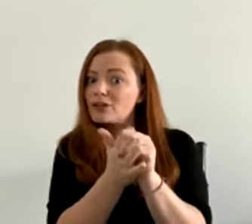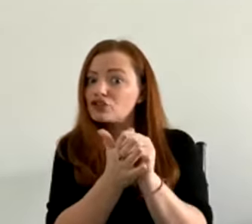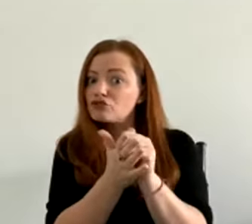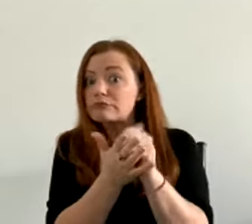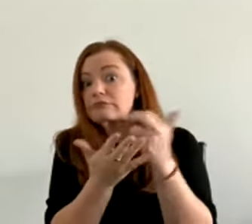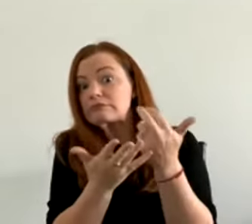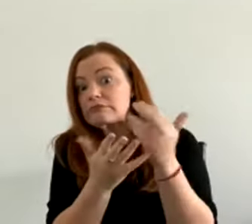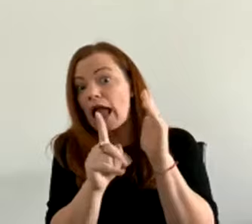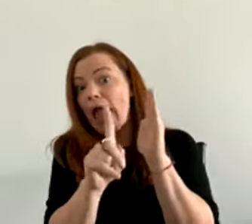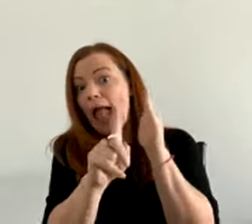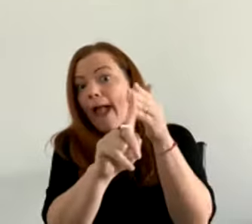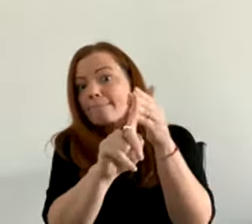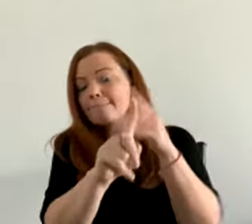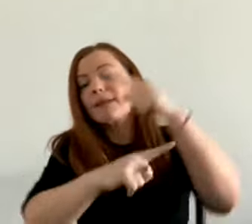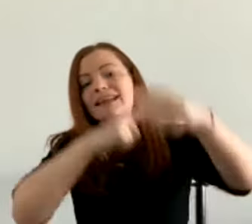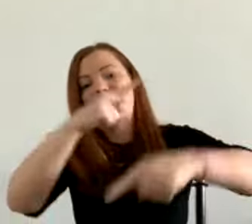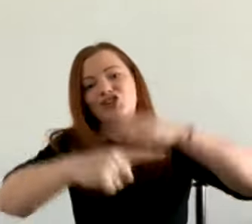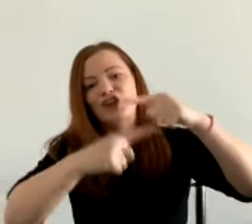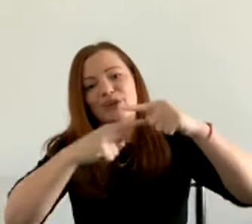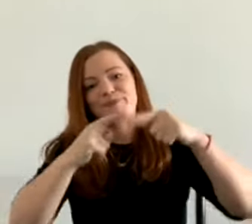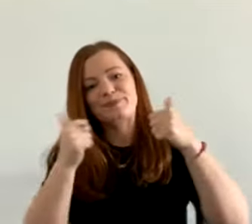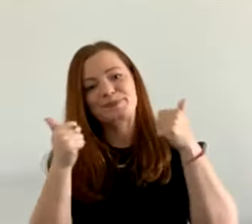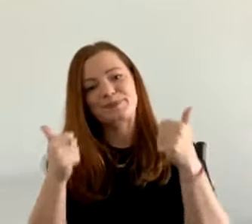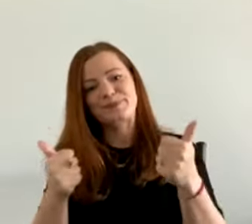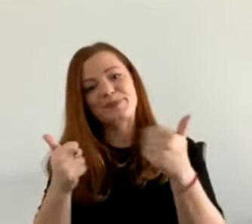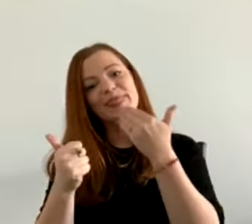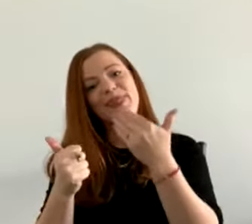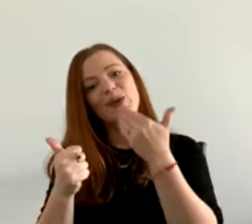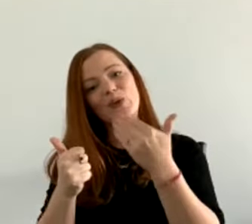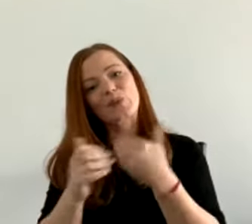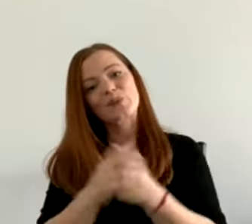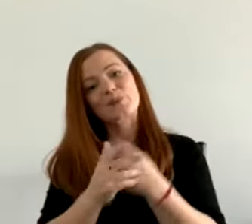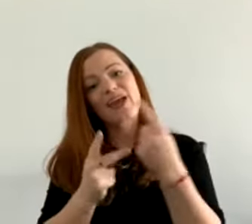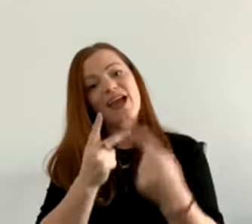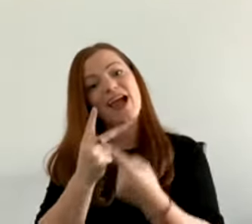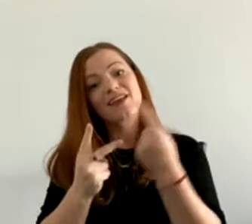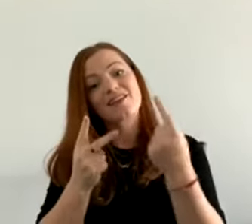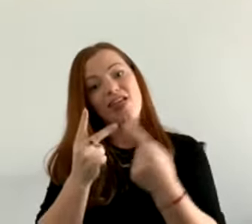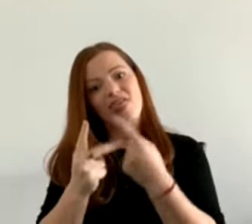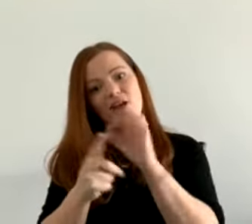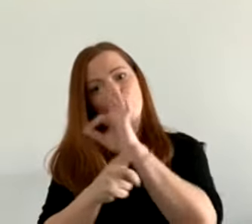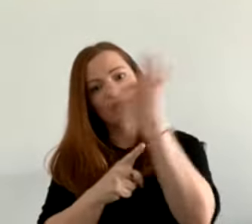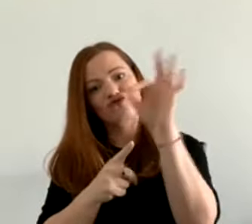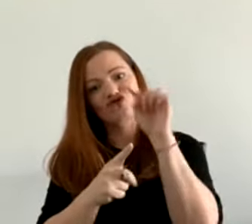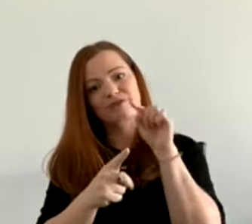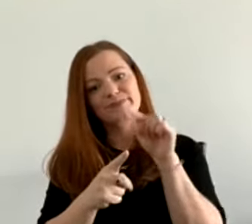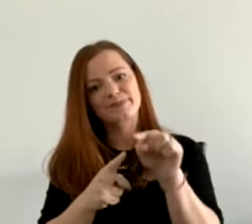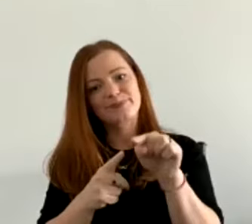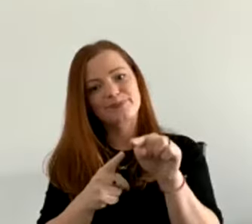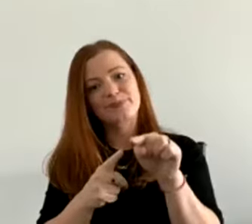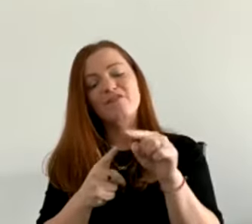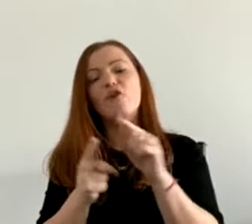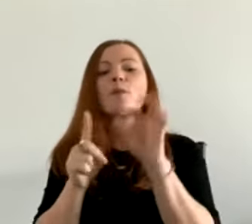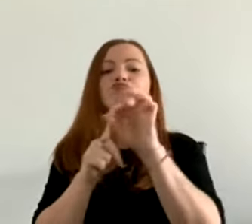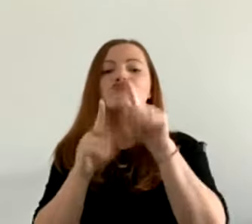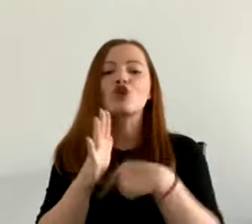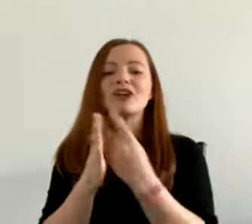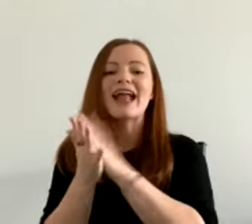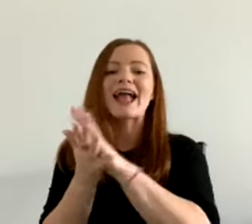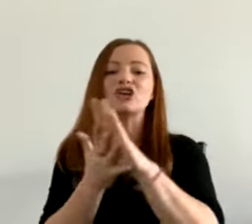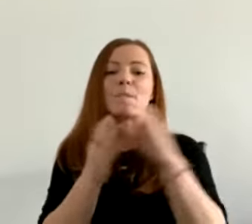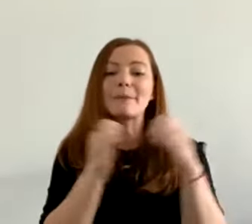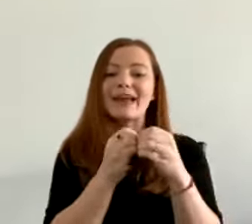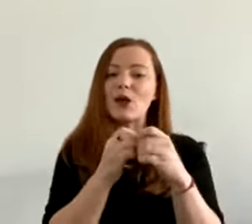thank you, Maya. Good question. And this is a question from Project HB, who's also my wife, and was the